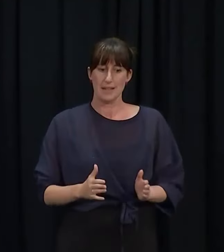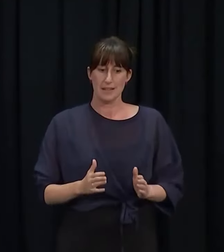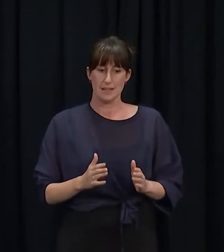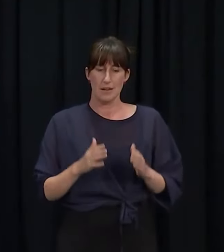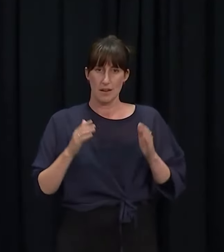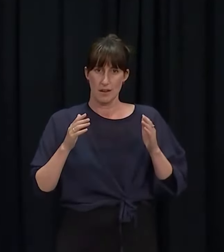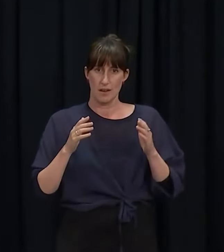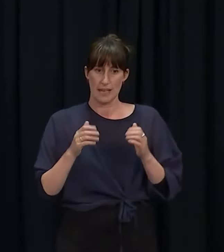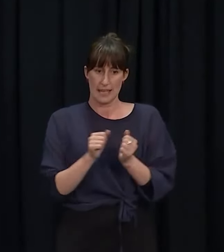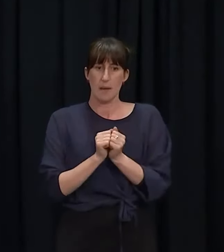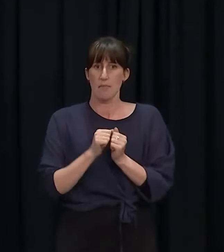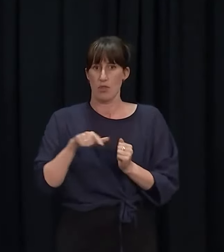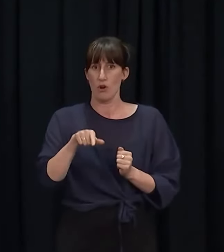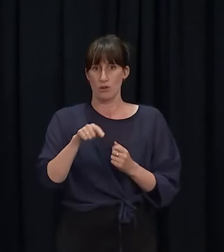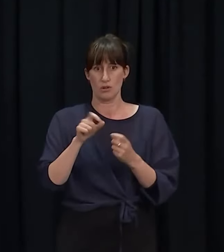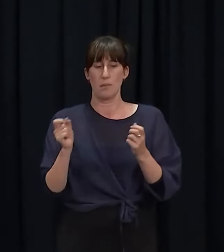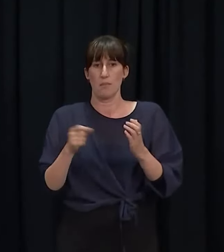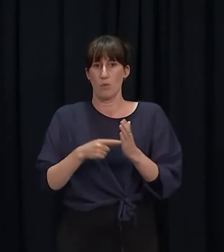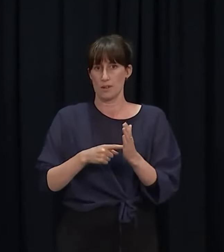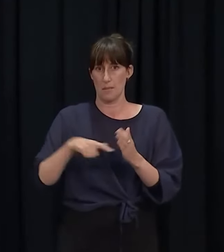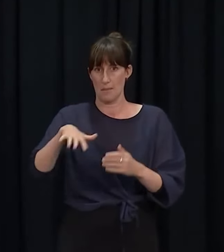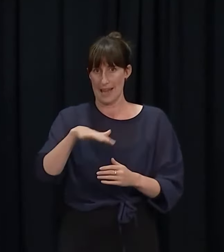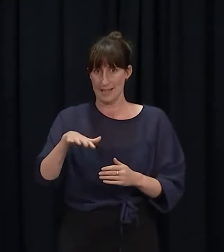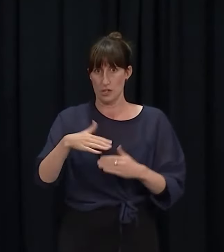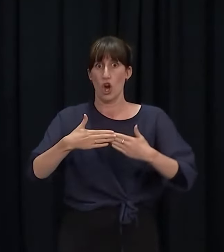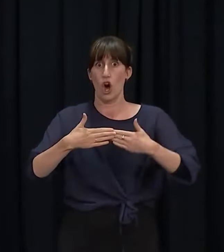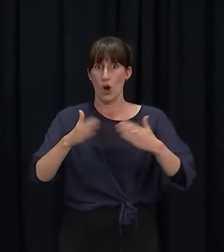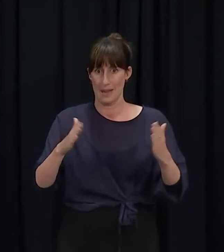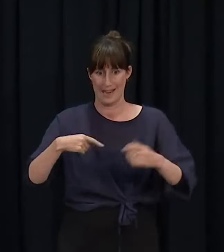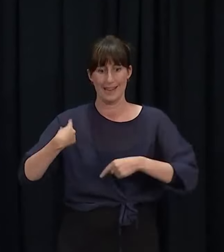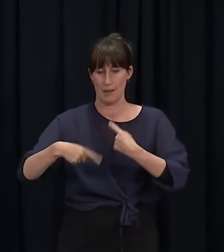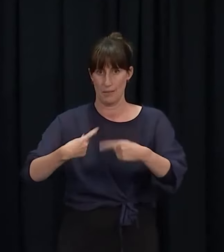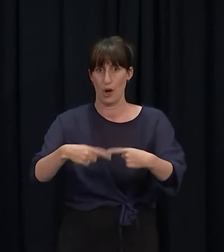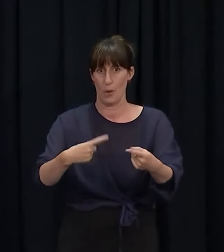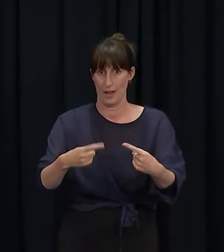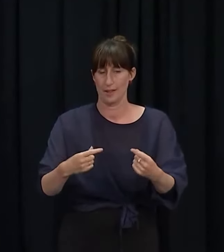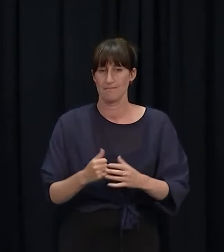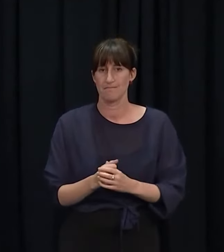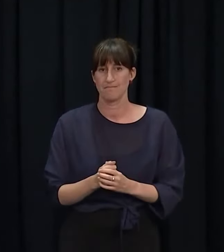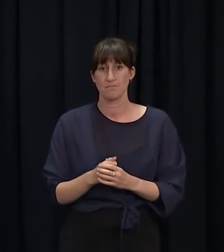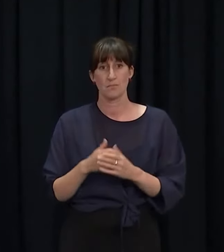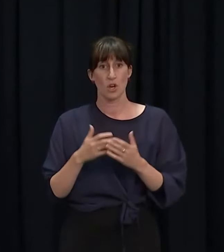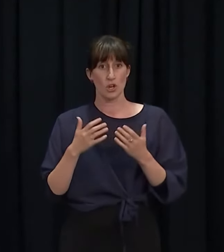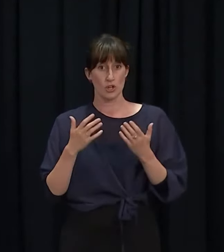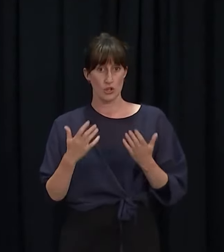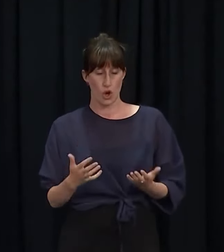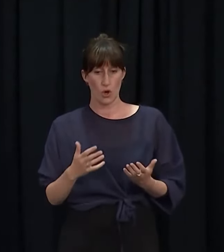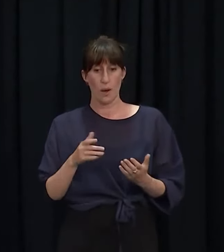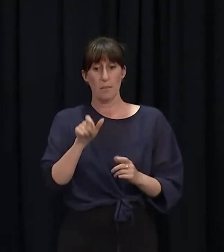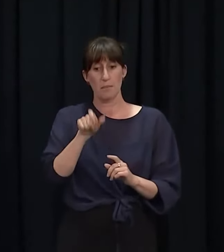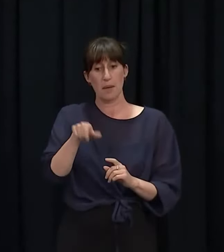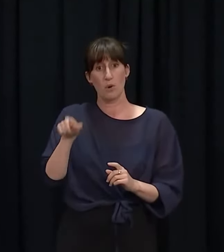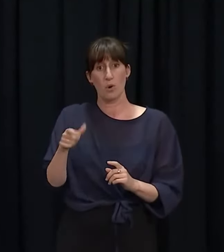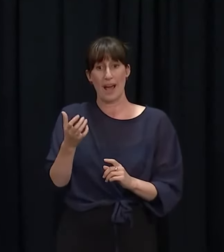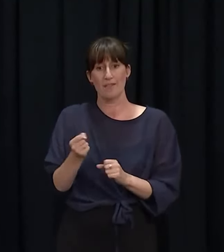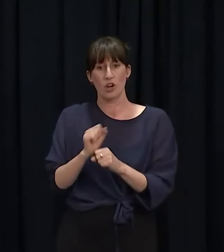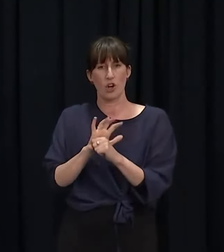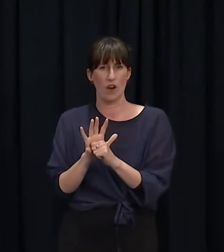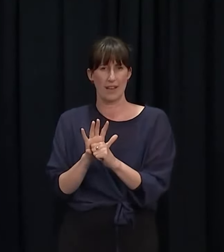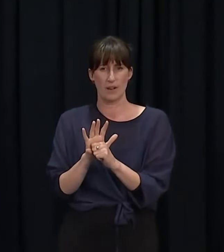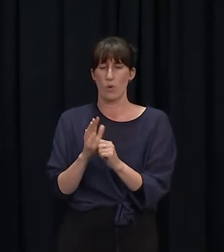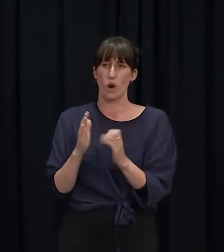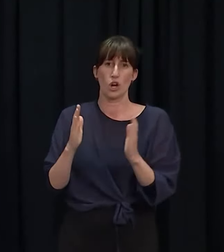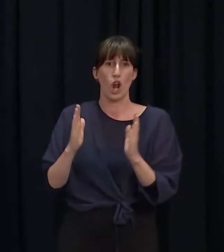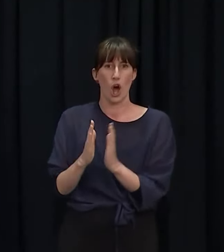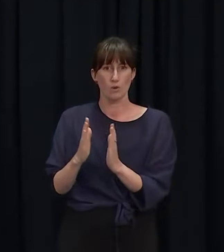a test to return to work approach. This approach will mean that critical workers who are identified as close contacts